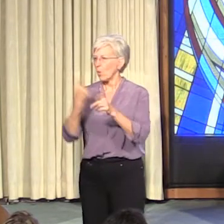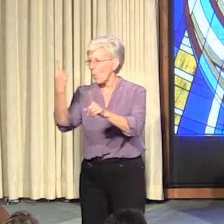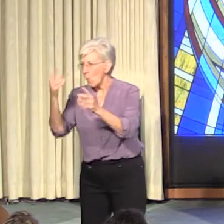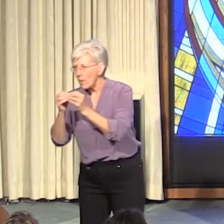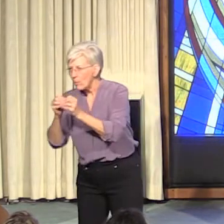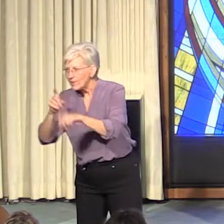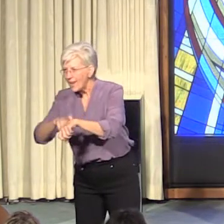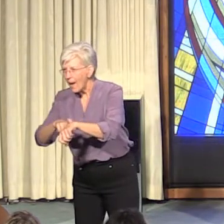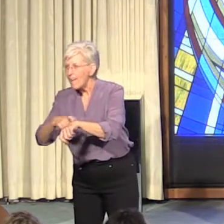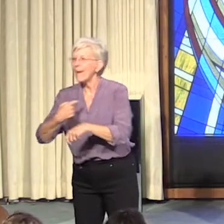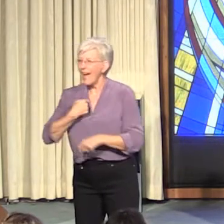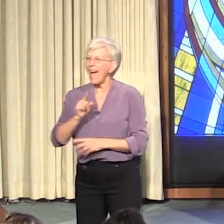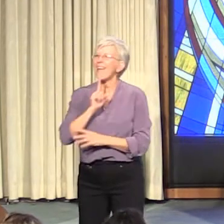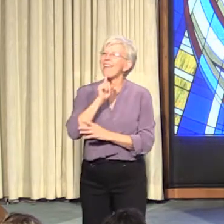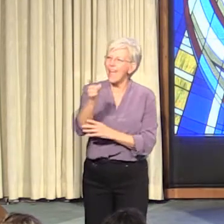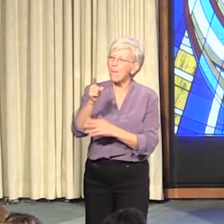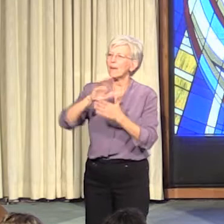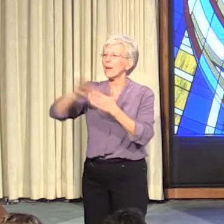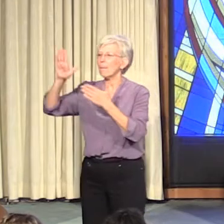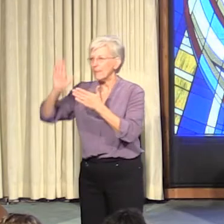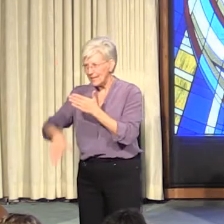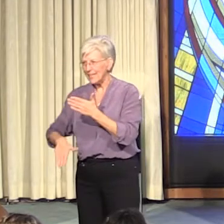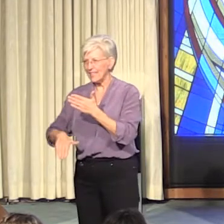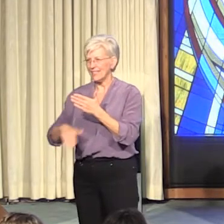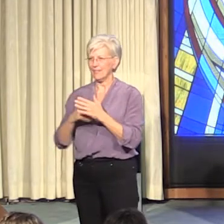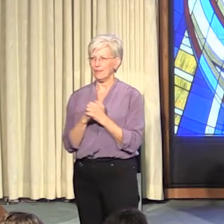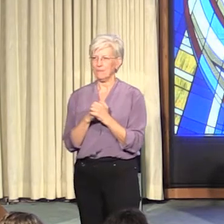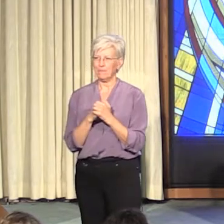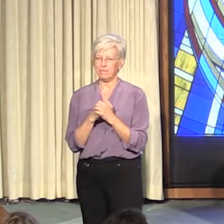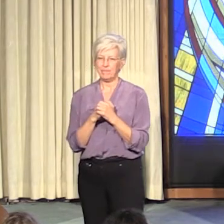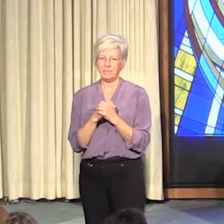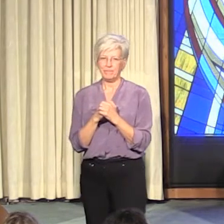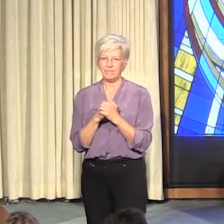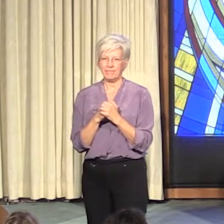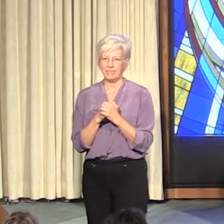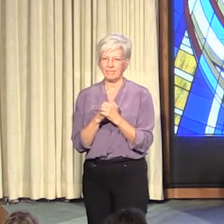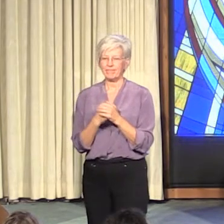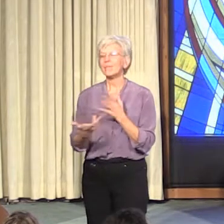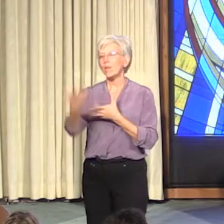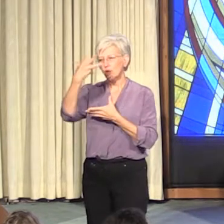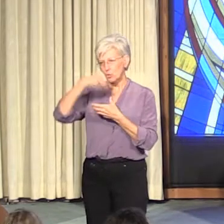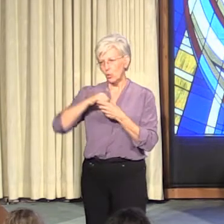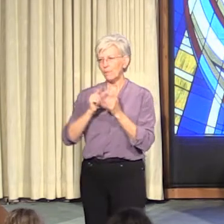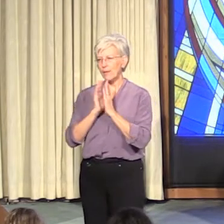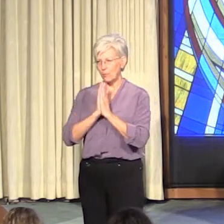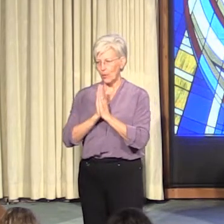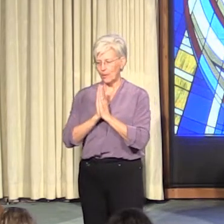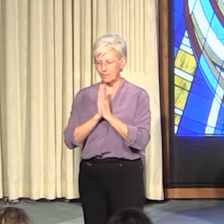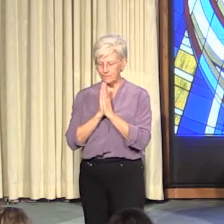more time. I am complete. Please join me in prayer.